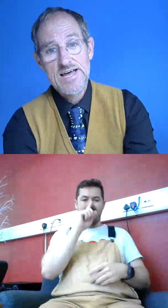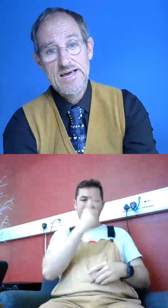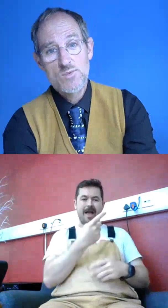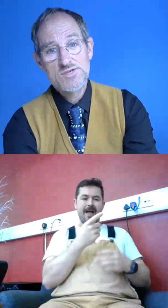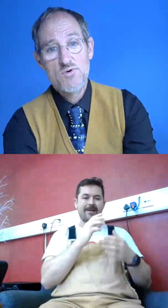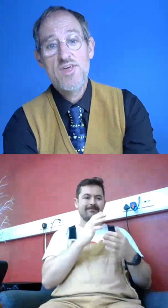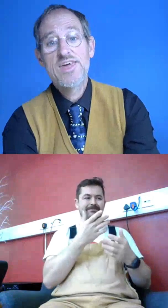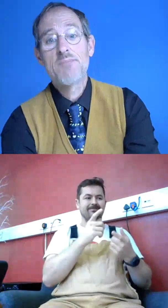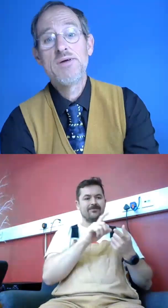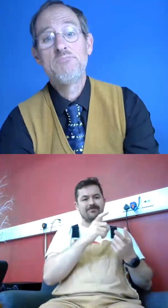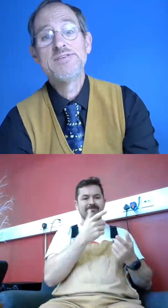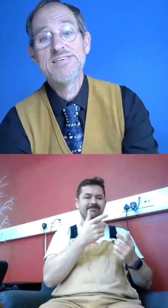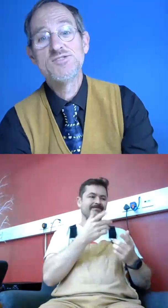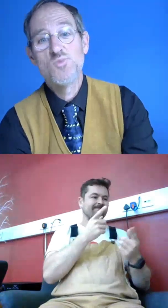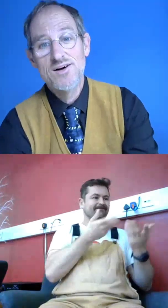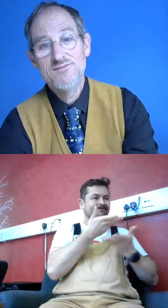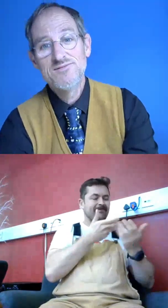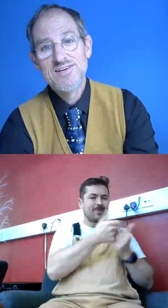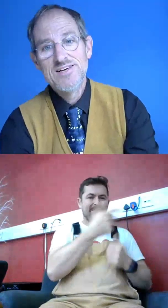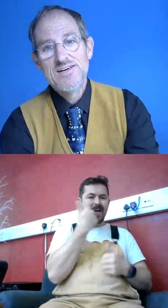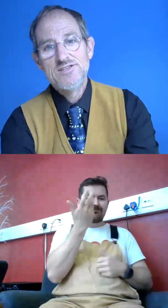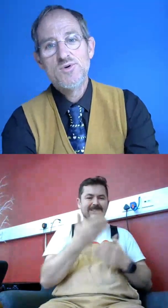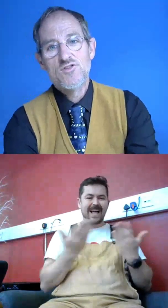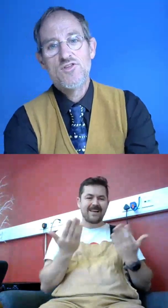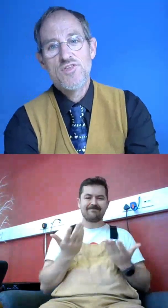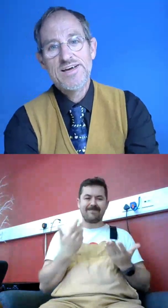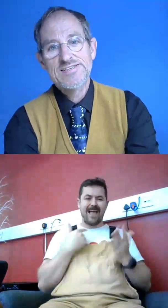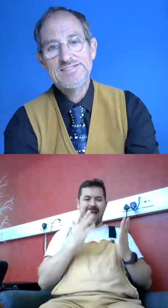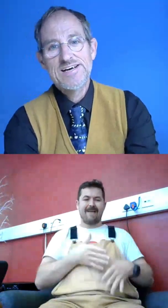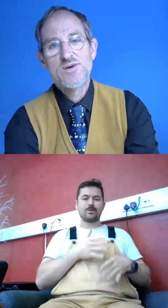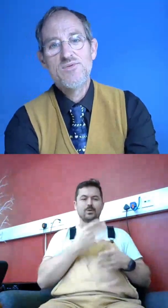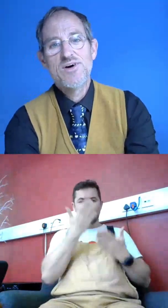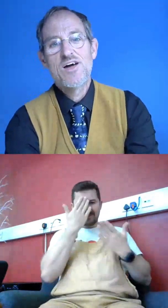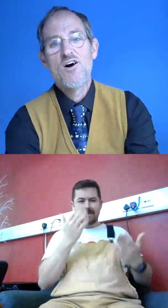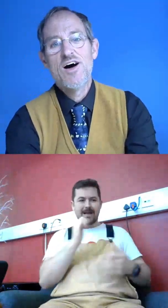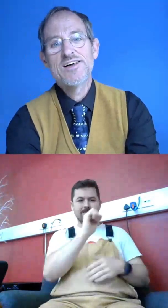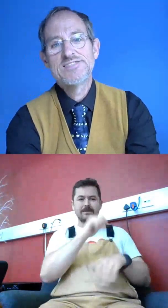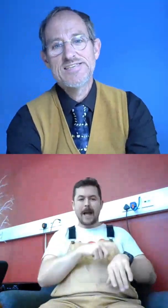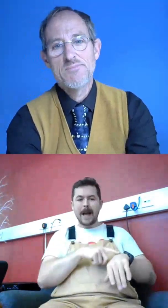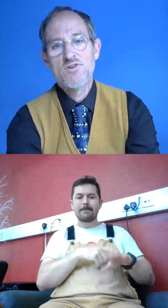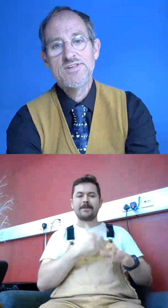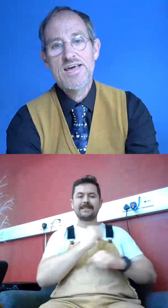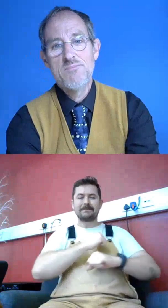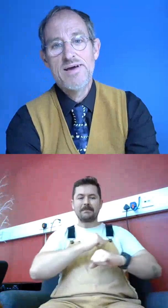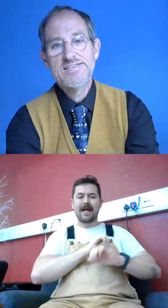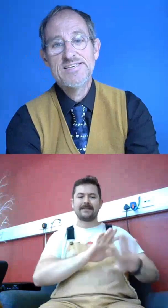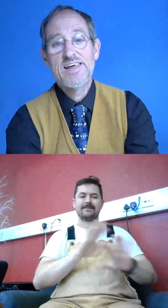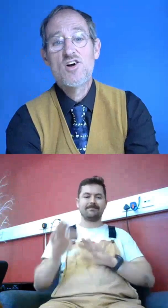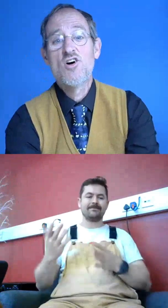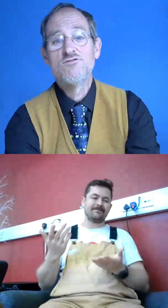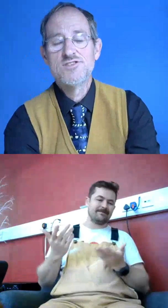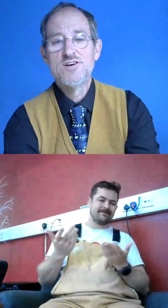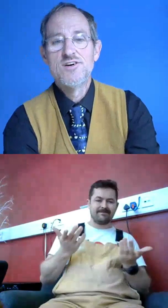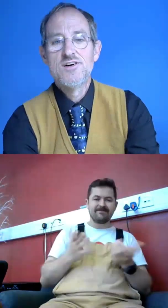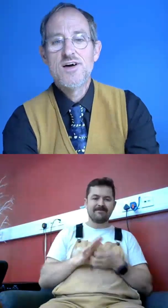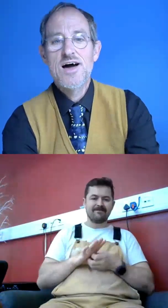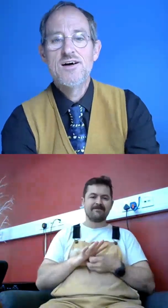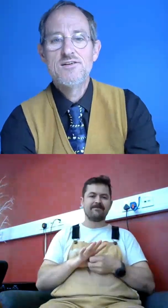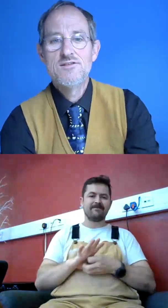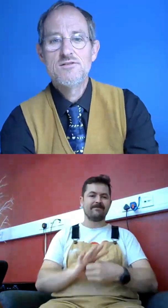learning sign language, but they can be busy as well, doing other things. And so I can't access them on a daily basis, and I